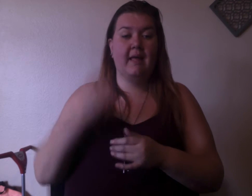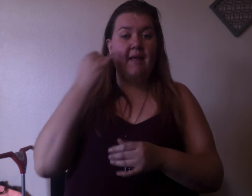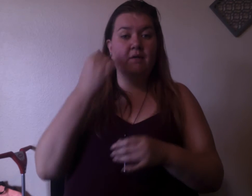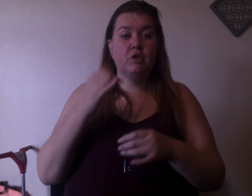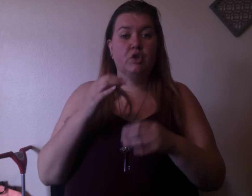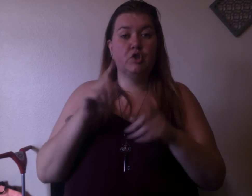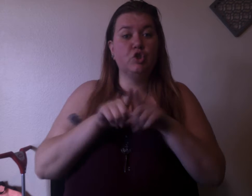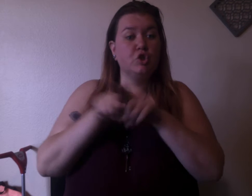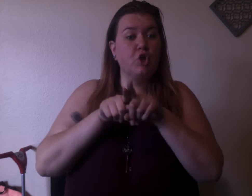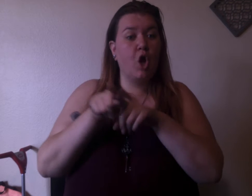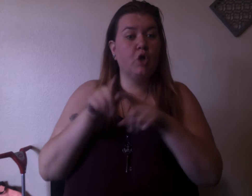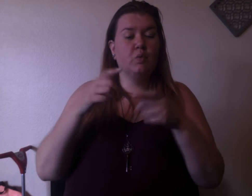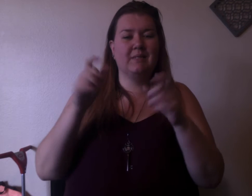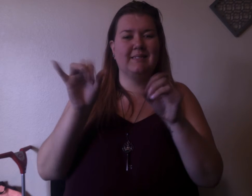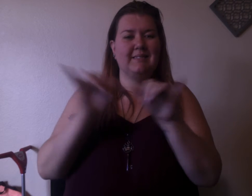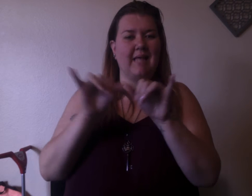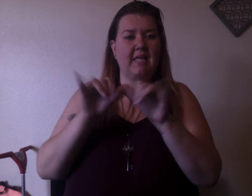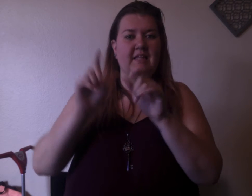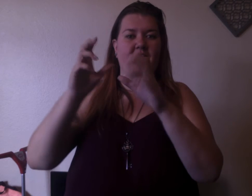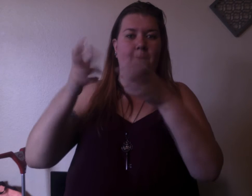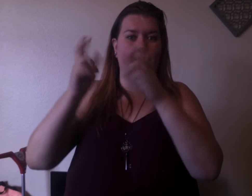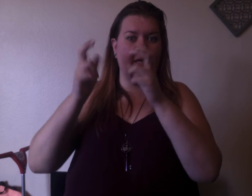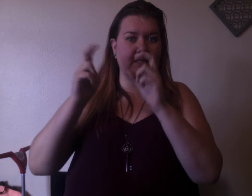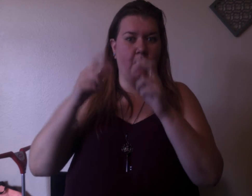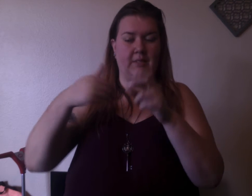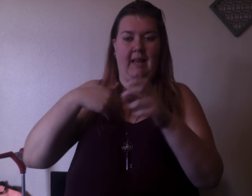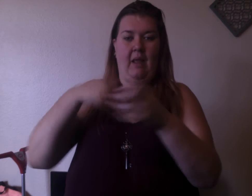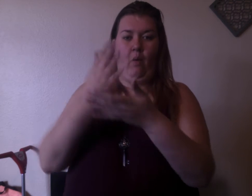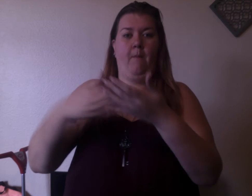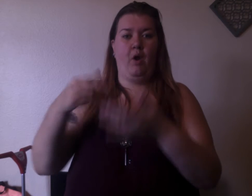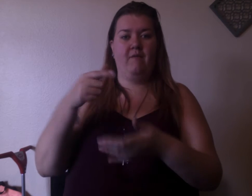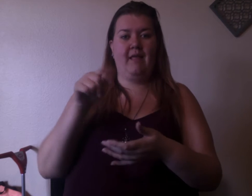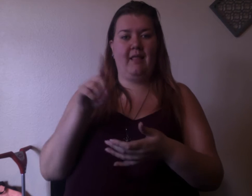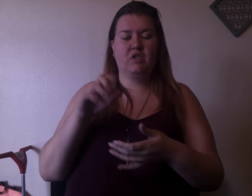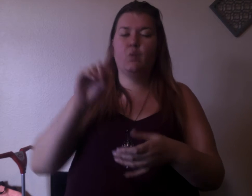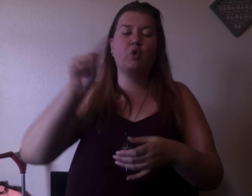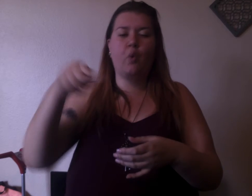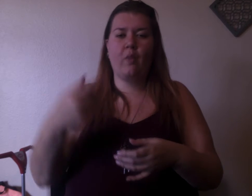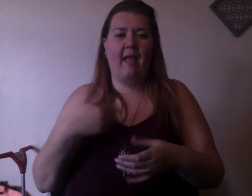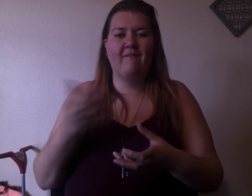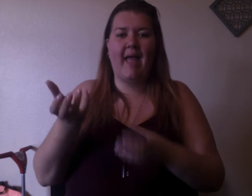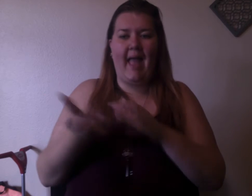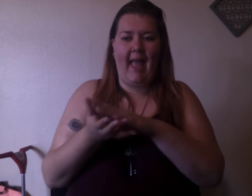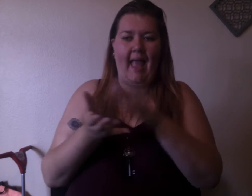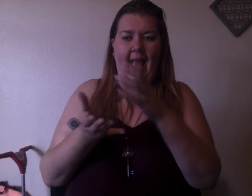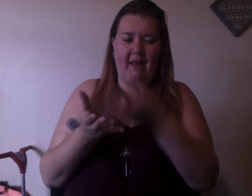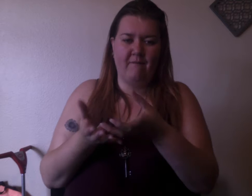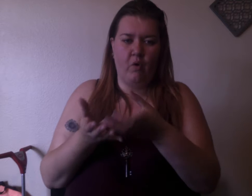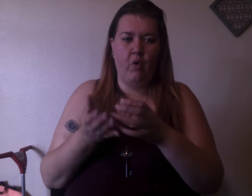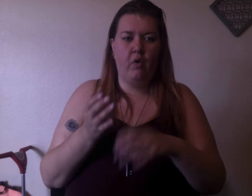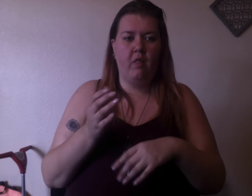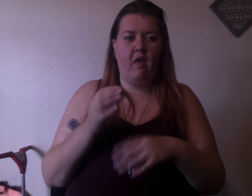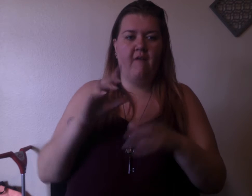of basketballs, in our part of the galaxy, you would only have a handful of basketballs per that volume.